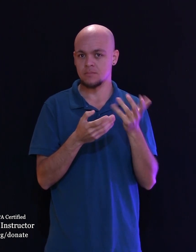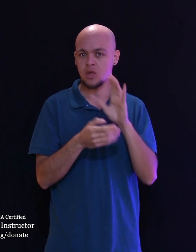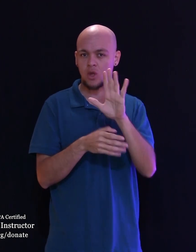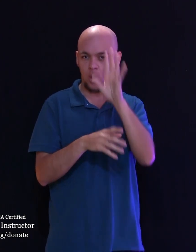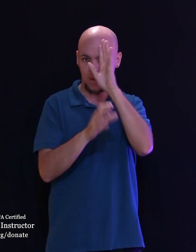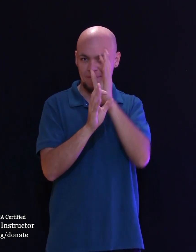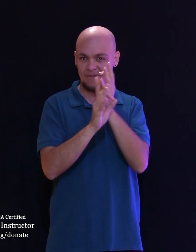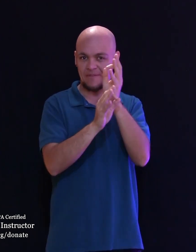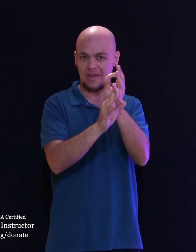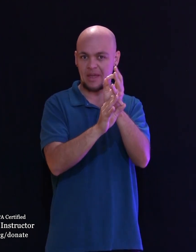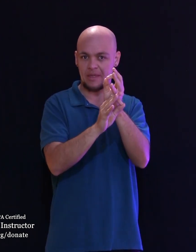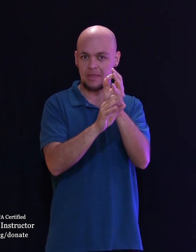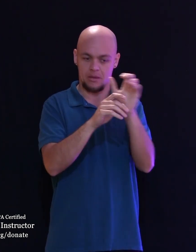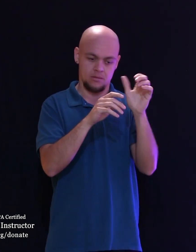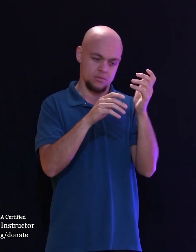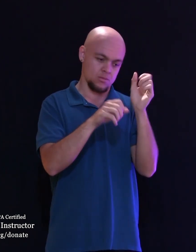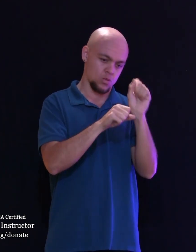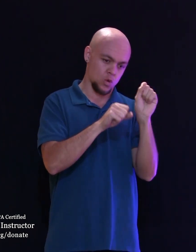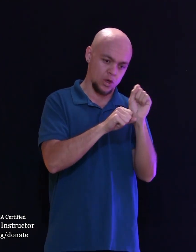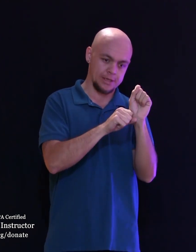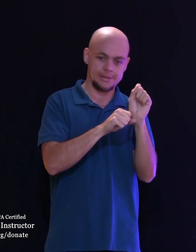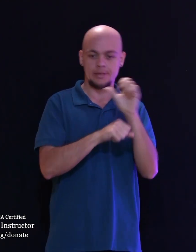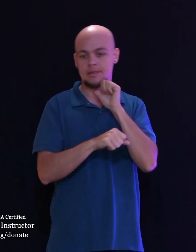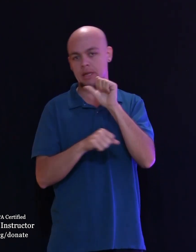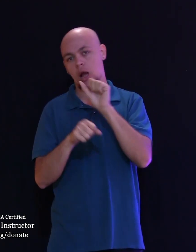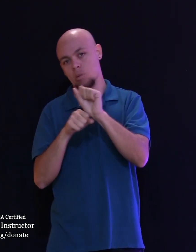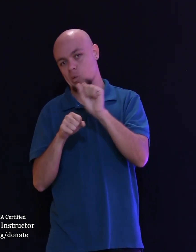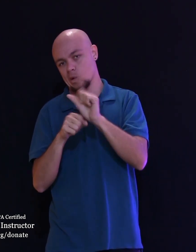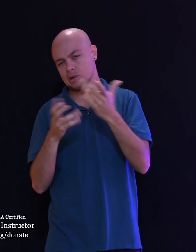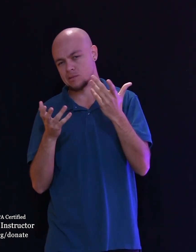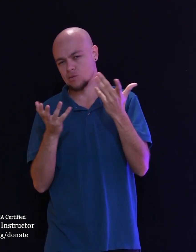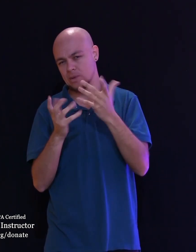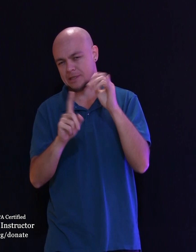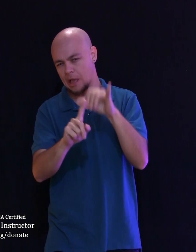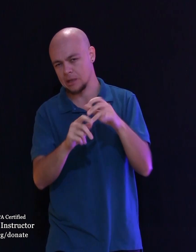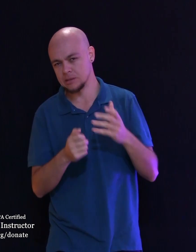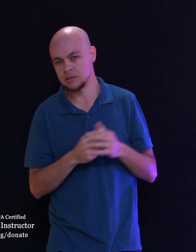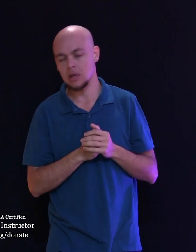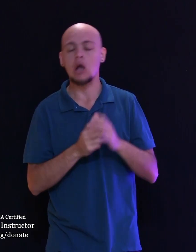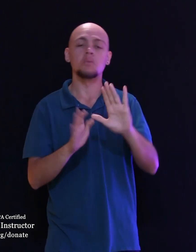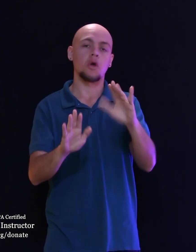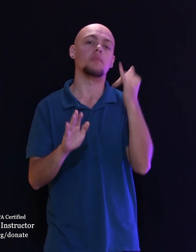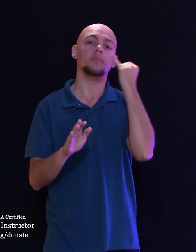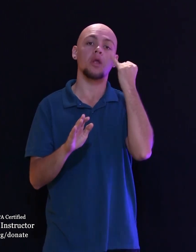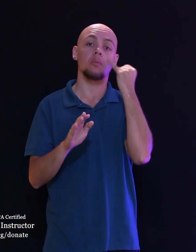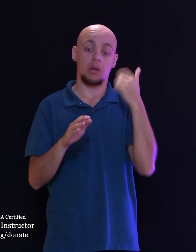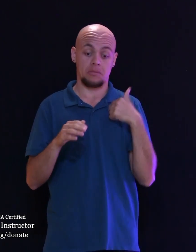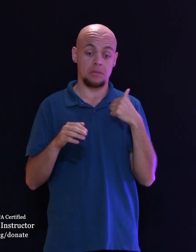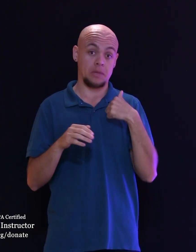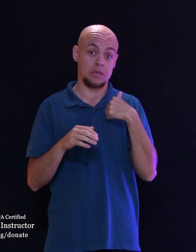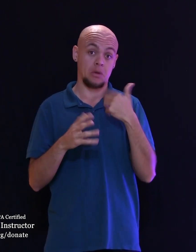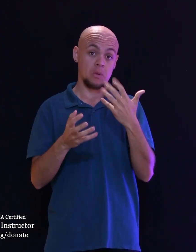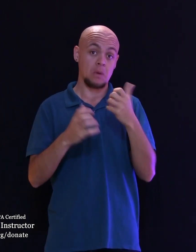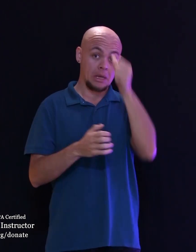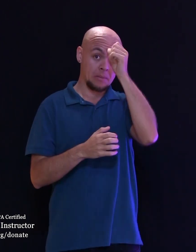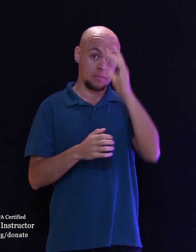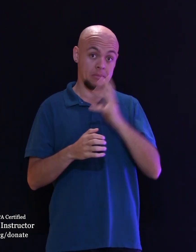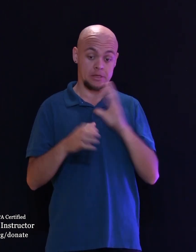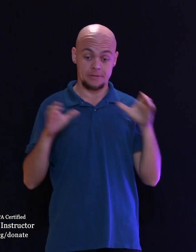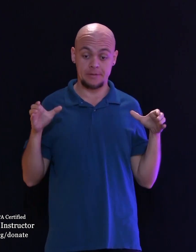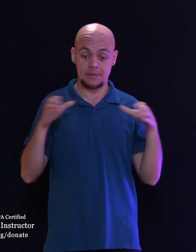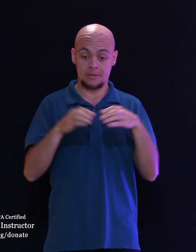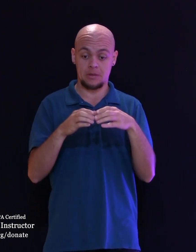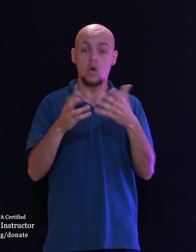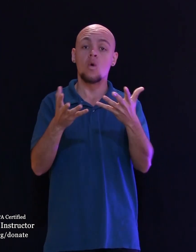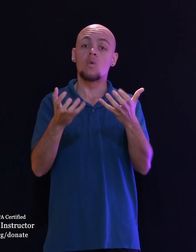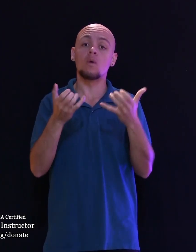your faith? For example, let us suppose that I want to get together a group of guys and we want to